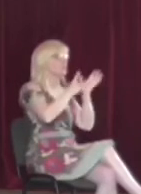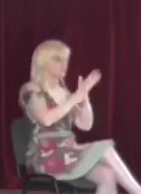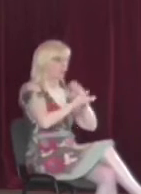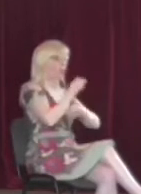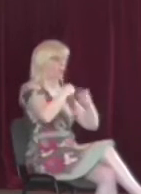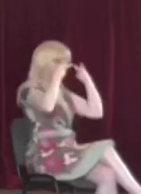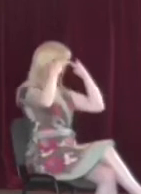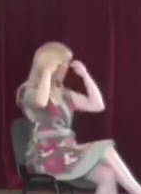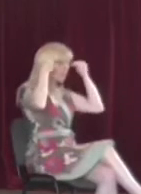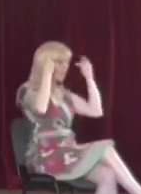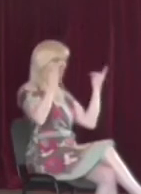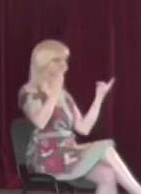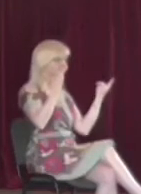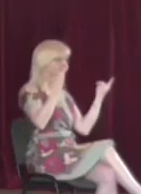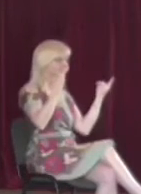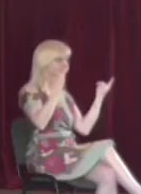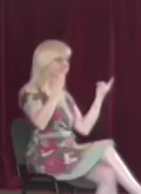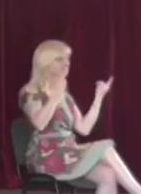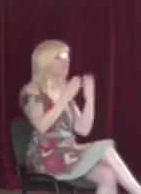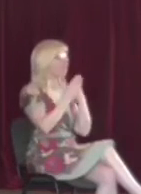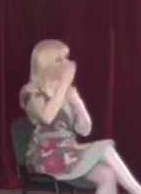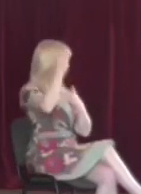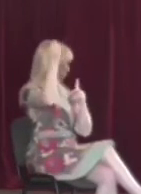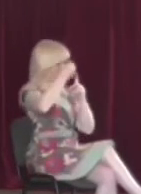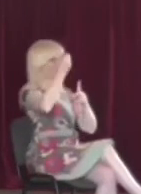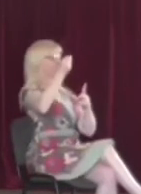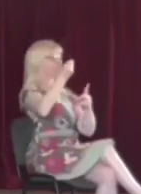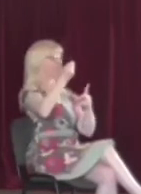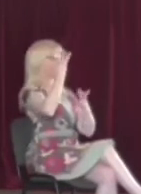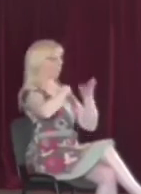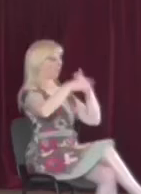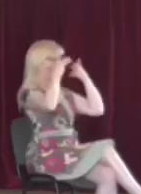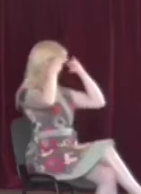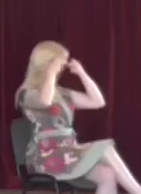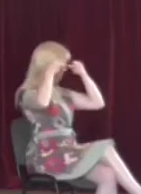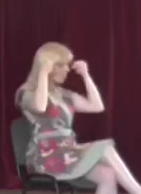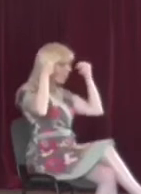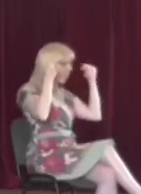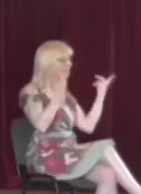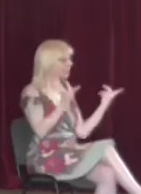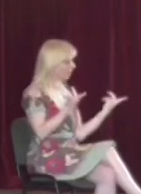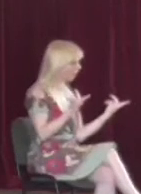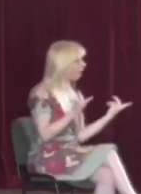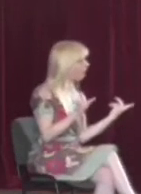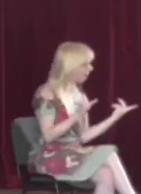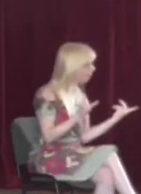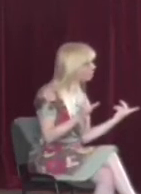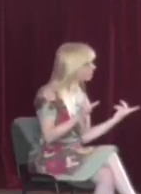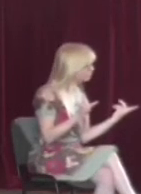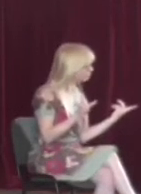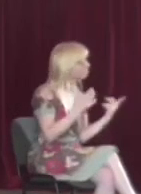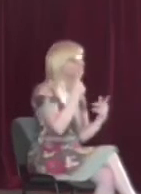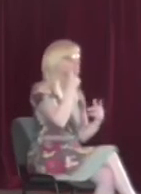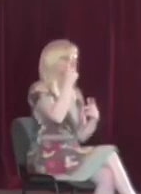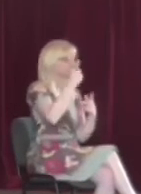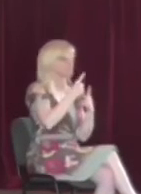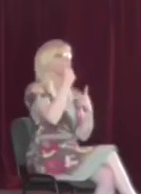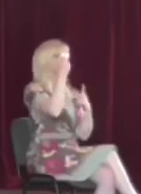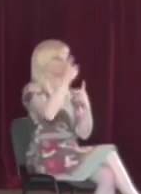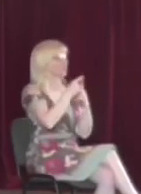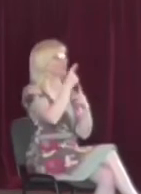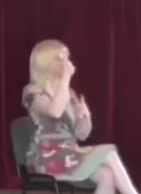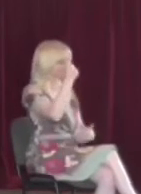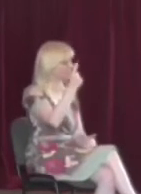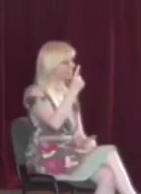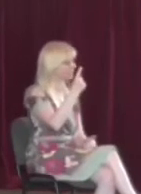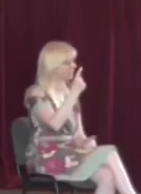to hear from you. What have you got for me? The Lord told him, go to the house of Judas on Straight Street and ask for a man from